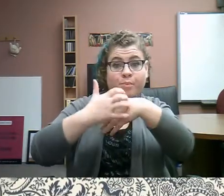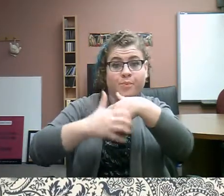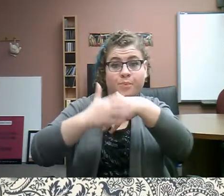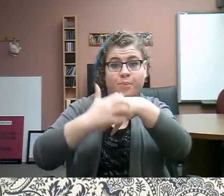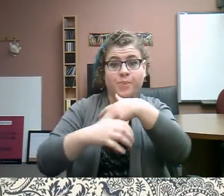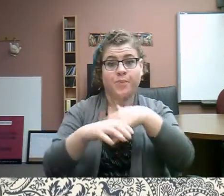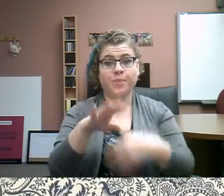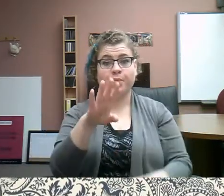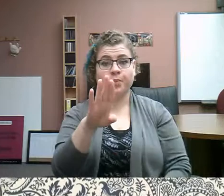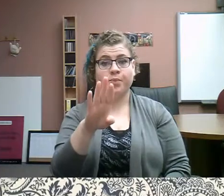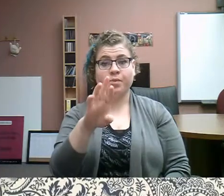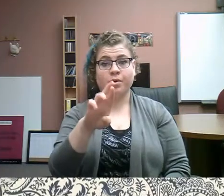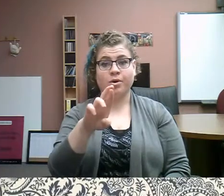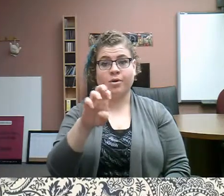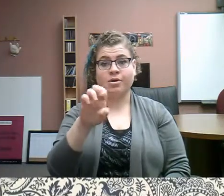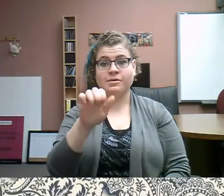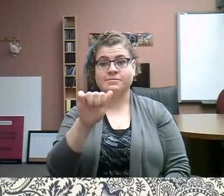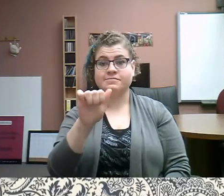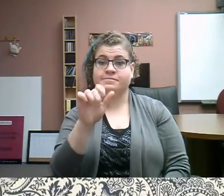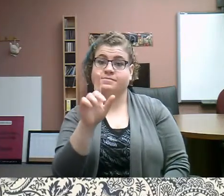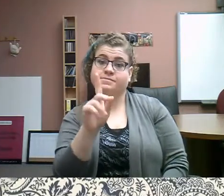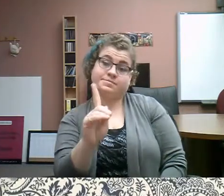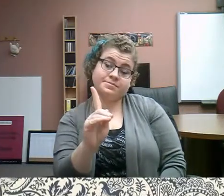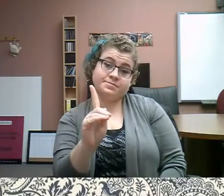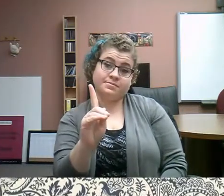Maybe you prefer bread.